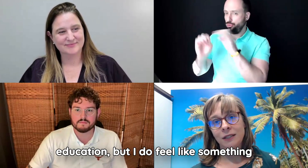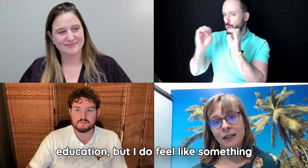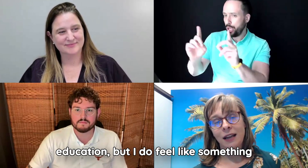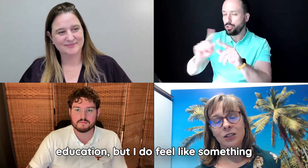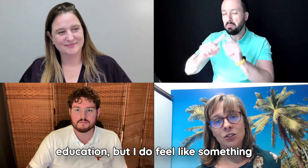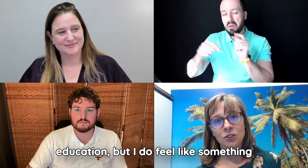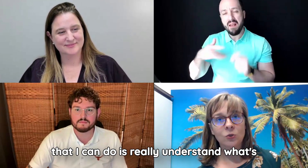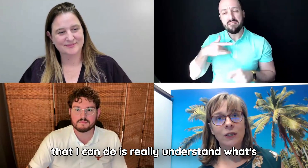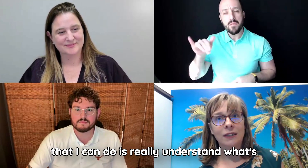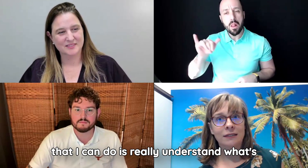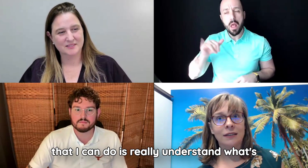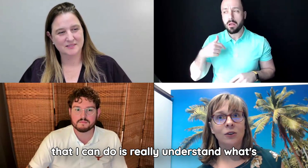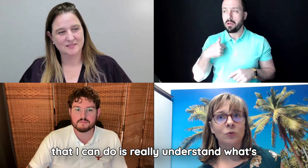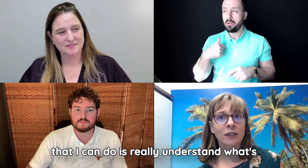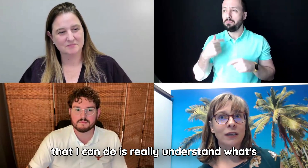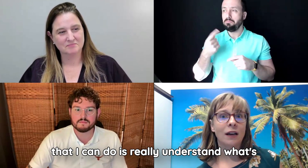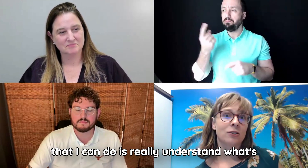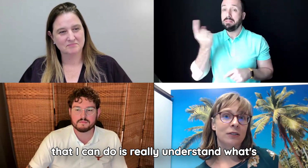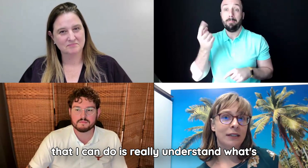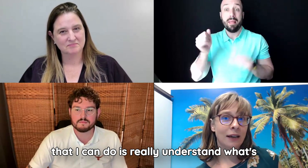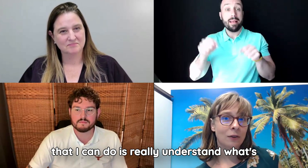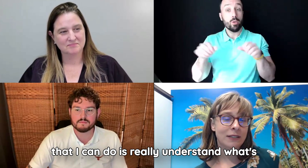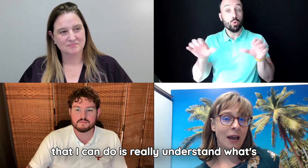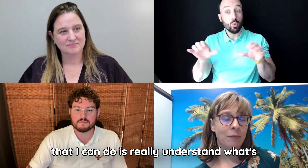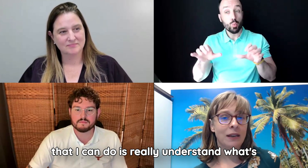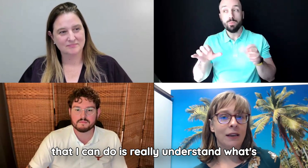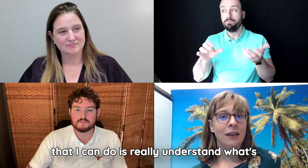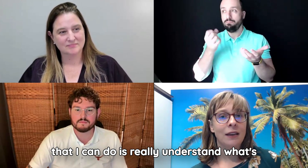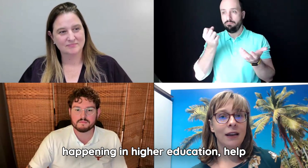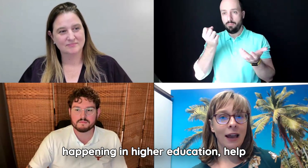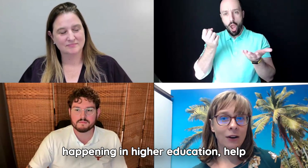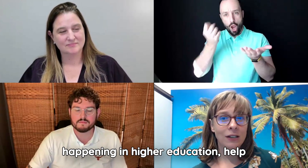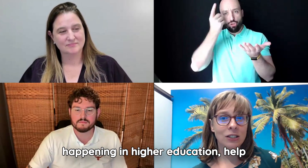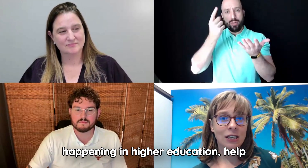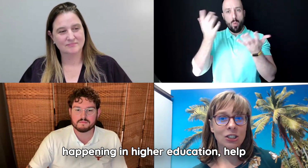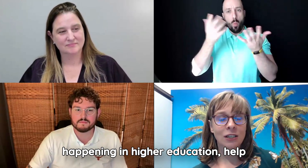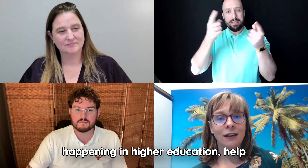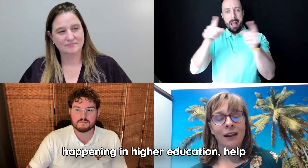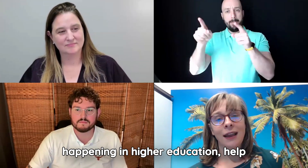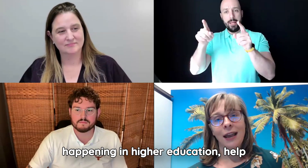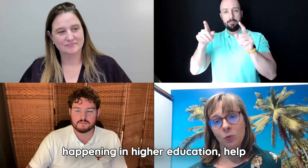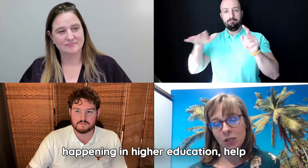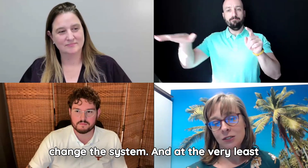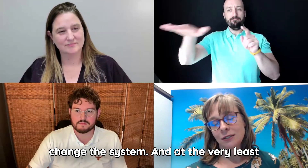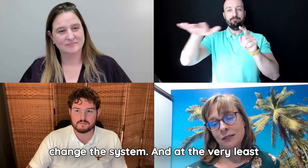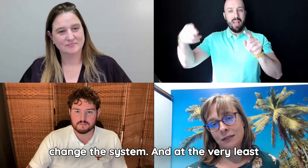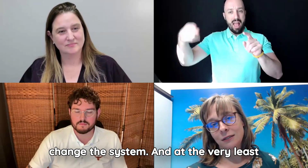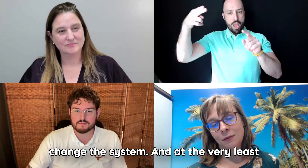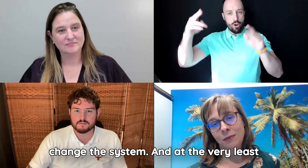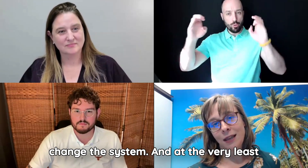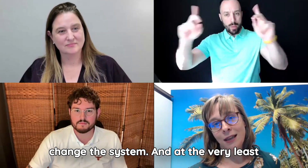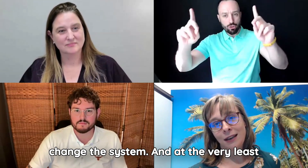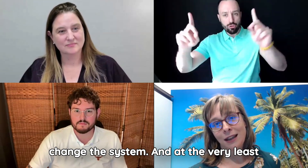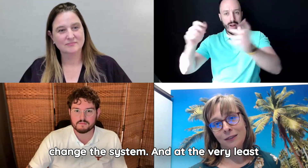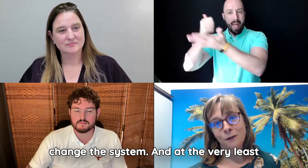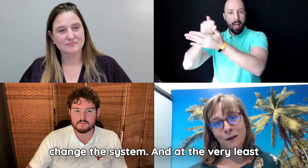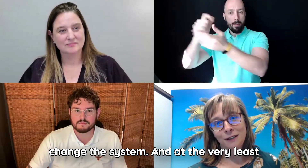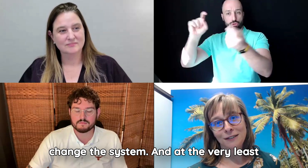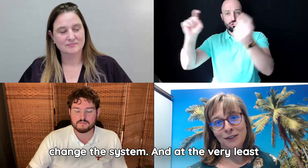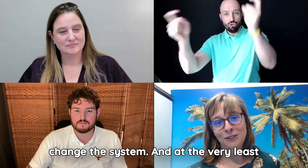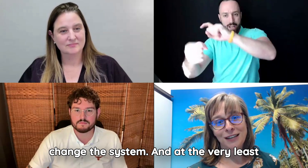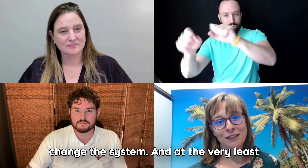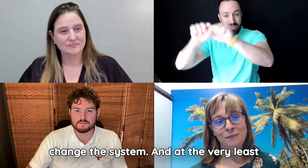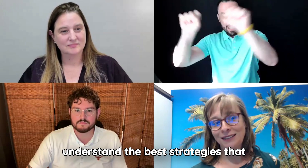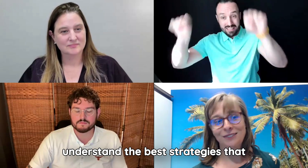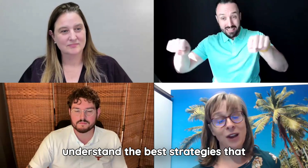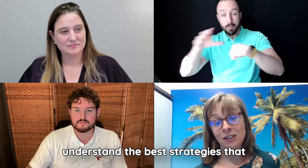like something that I can do is really understand what's happening in higher education, help change the system, and at the very